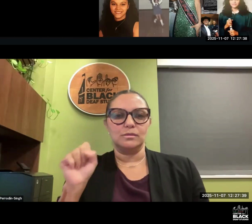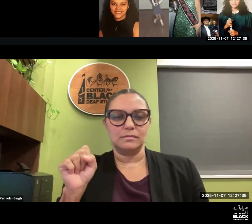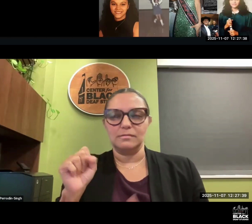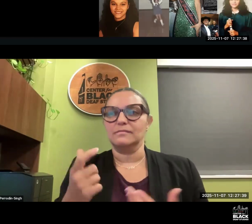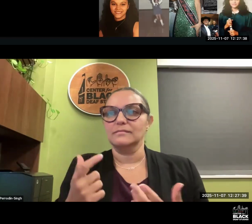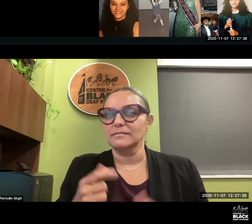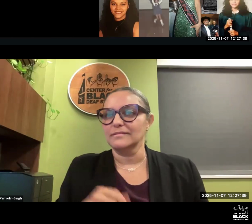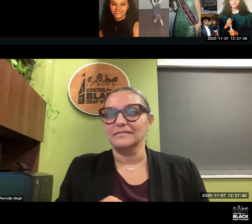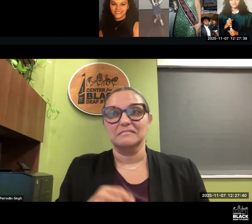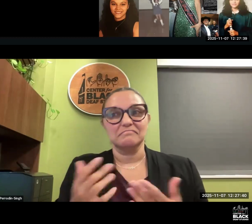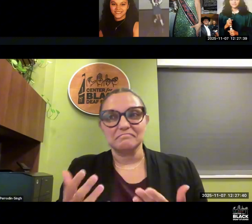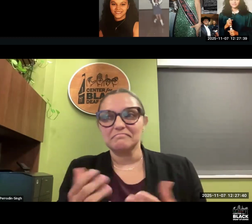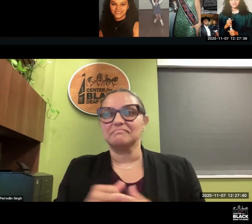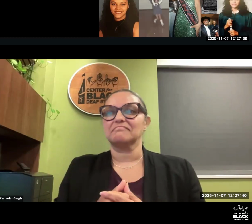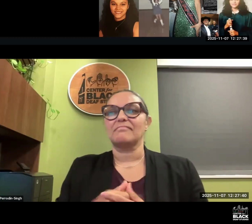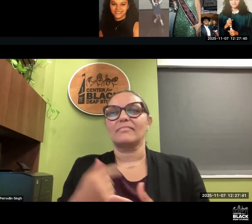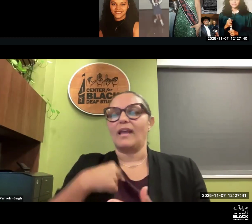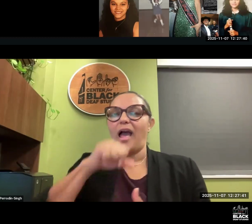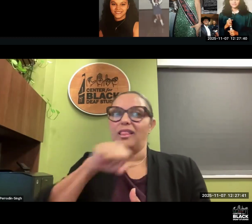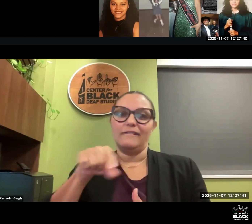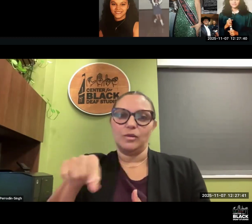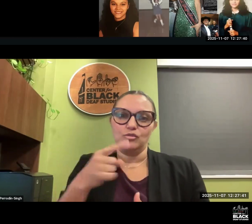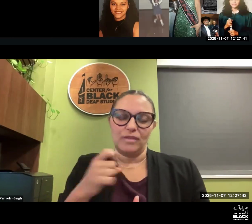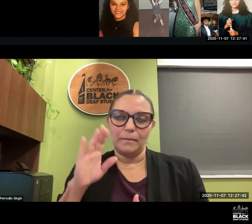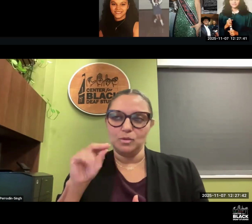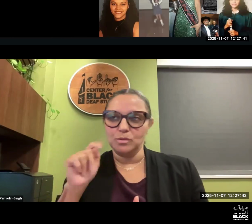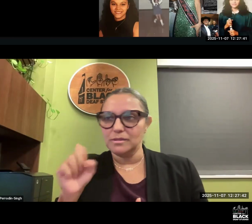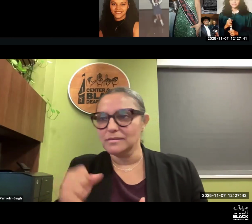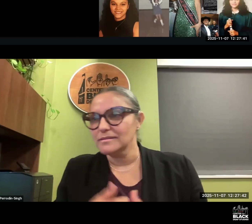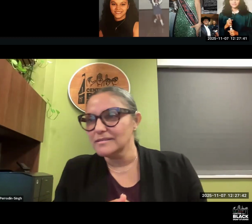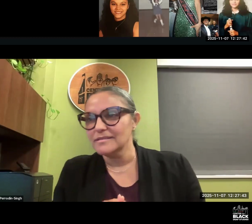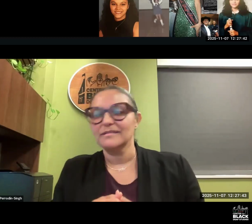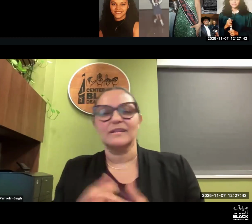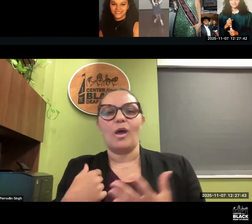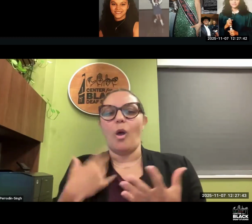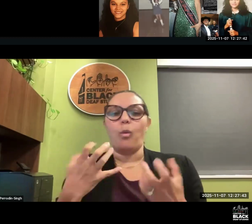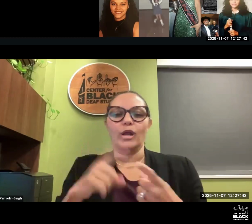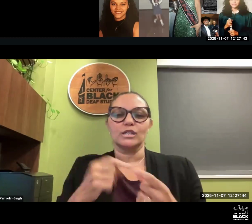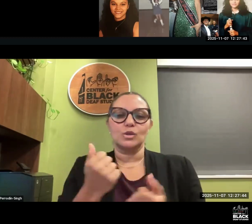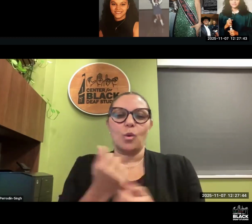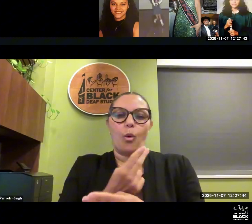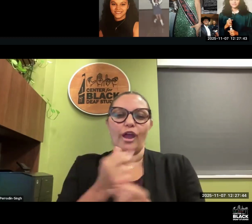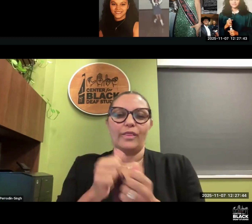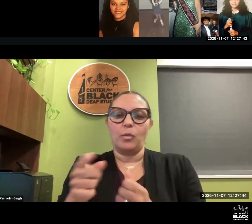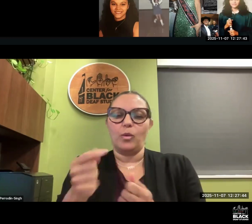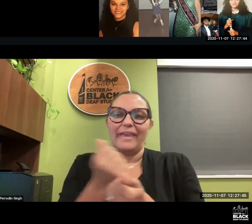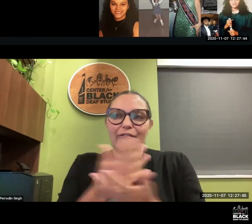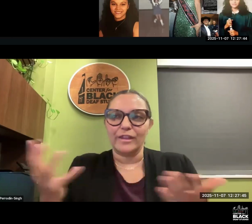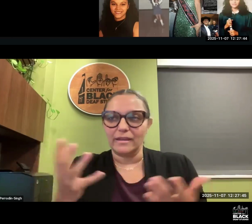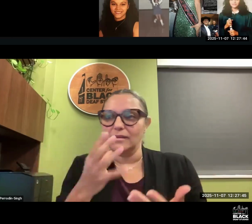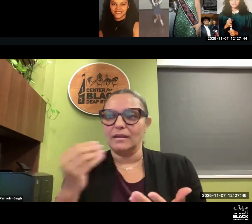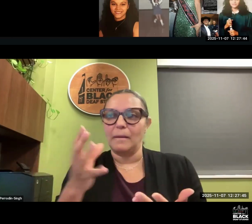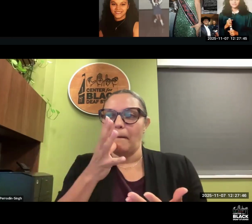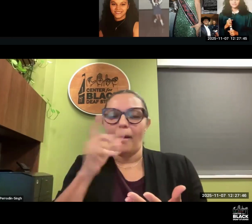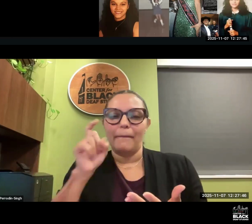memory. I remember being little cute red boots, and I loved those red boots. I wanted to wear